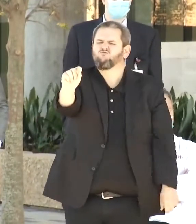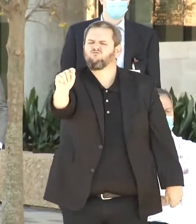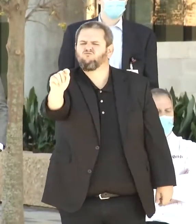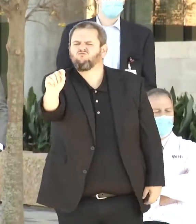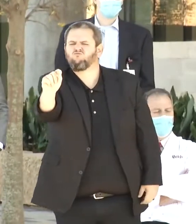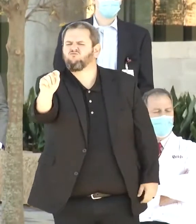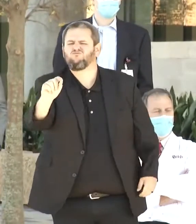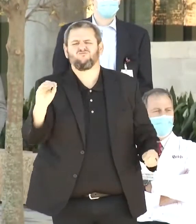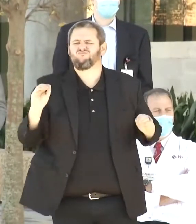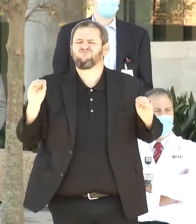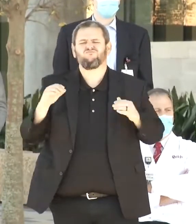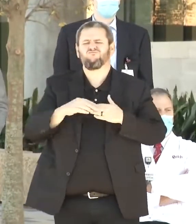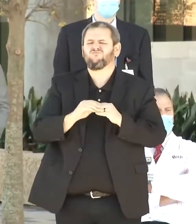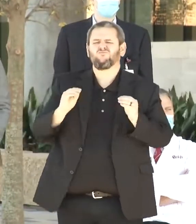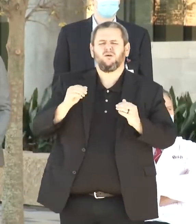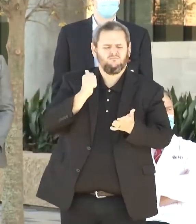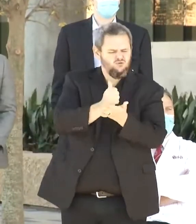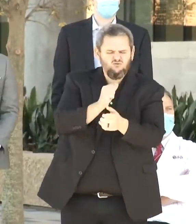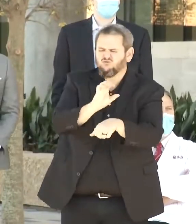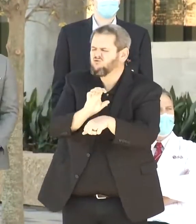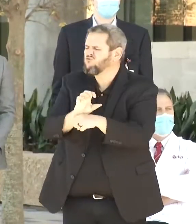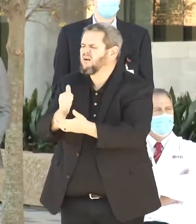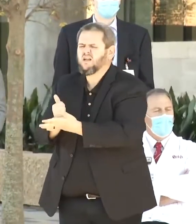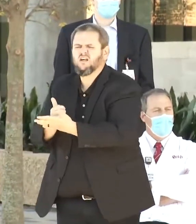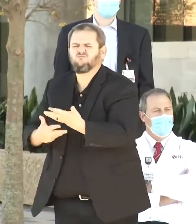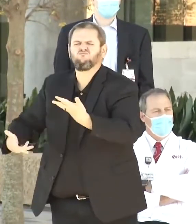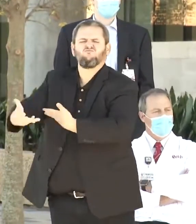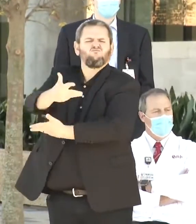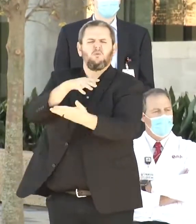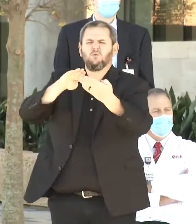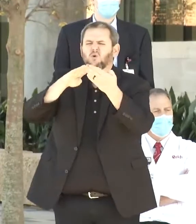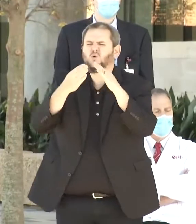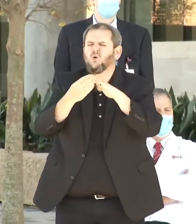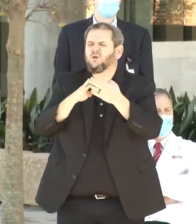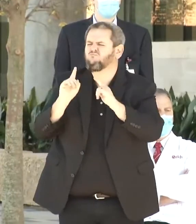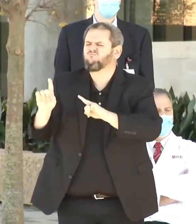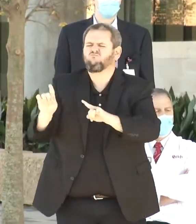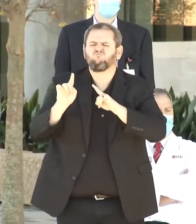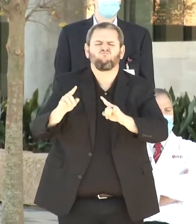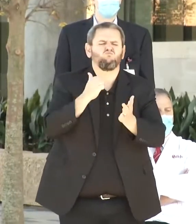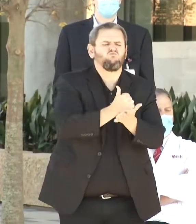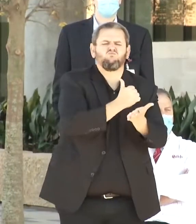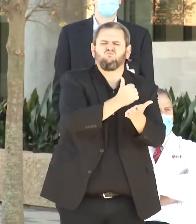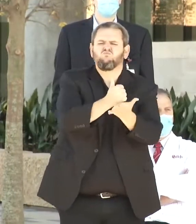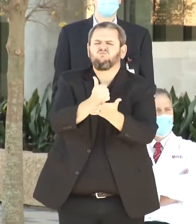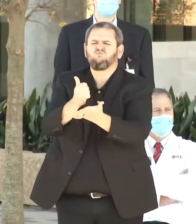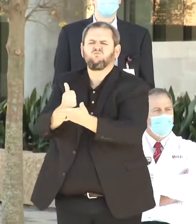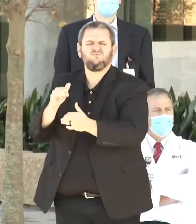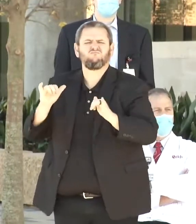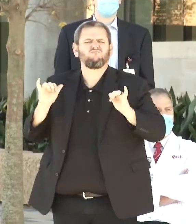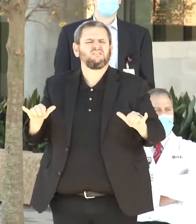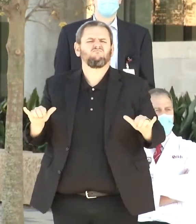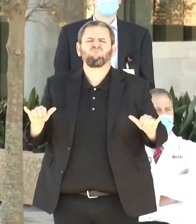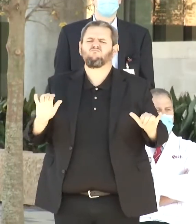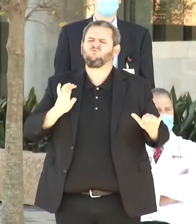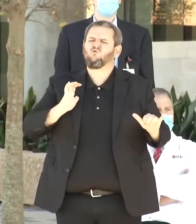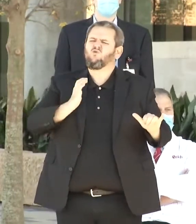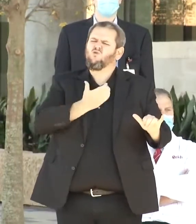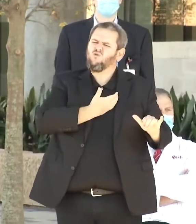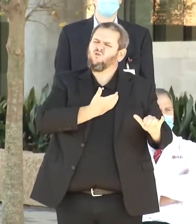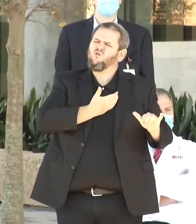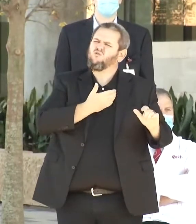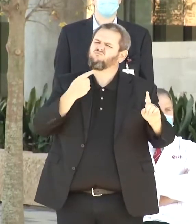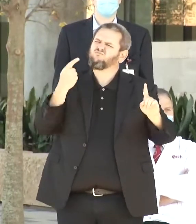who needed a hand. And that's really what I would like to talk to you about today: contribution and